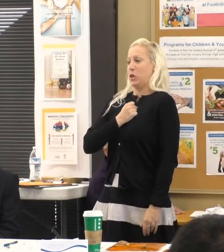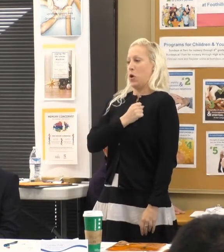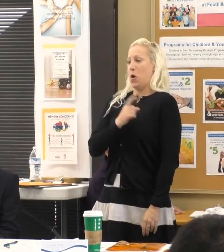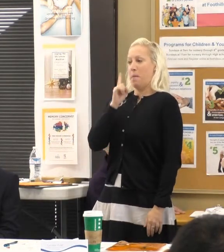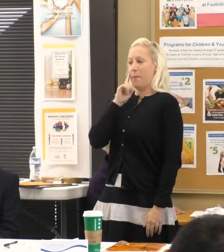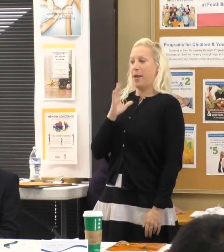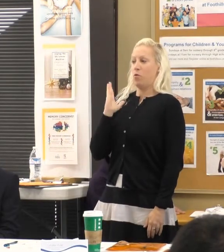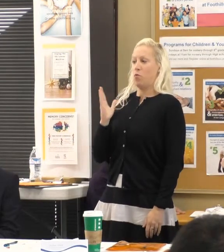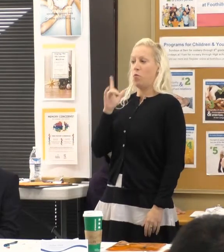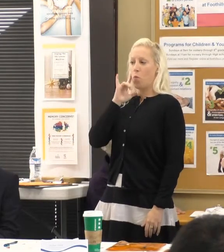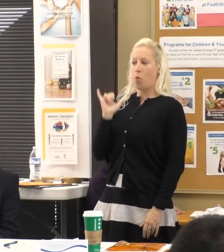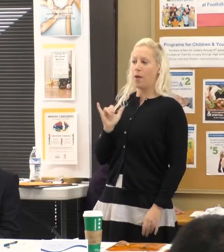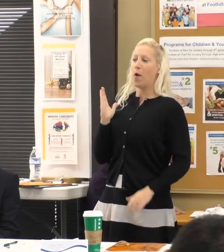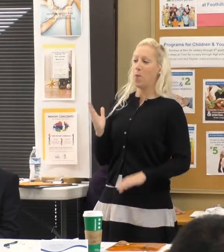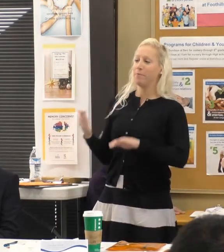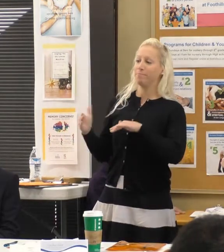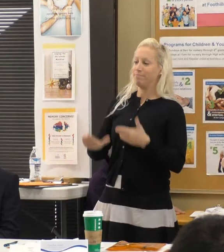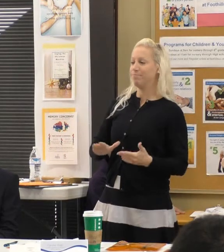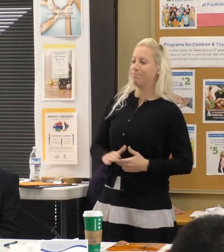her message.